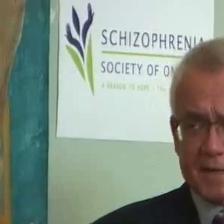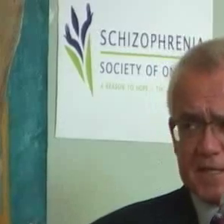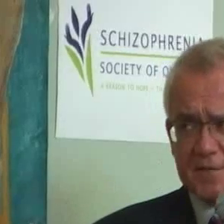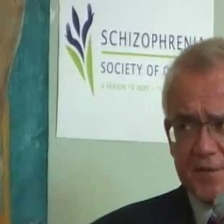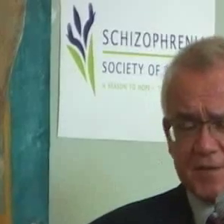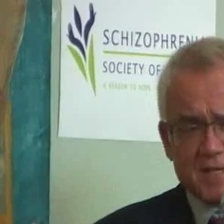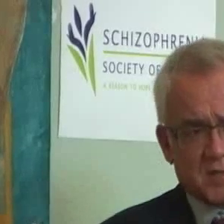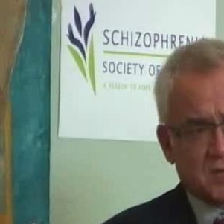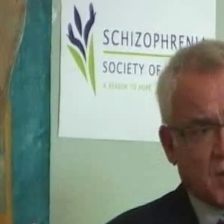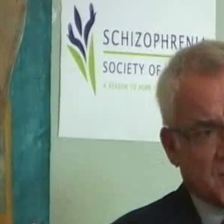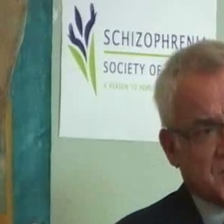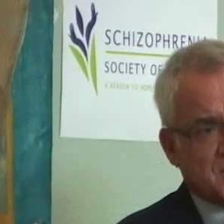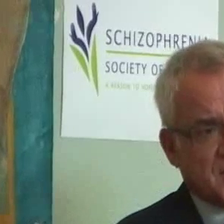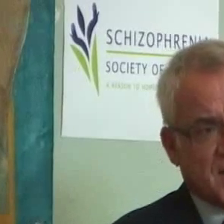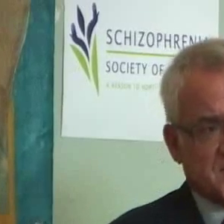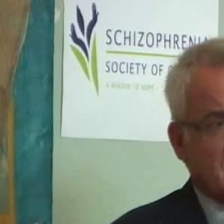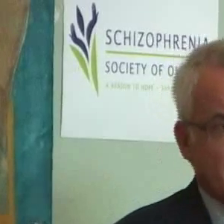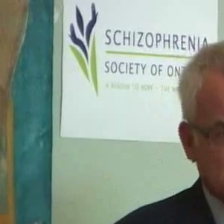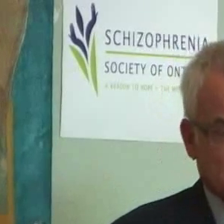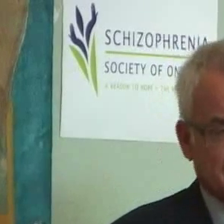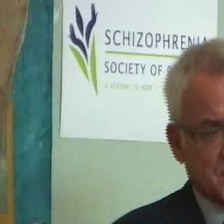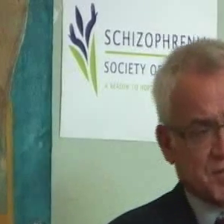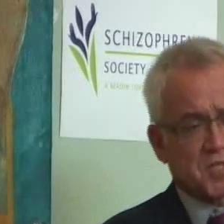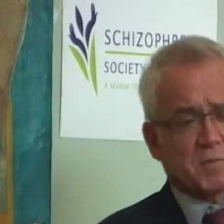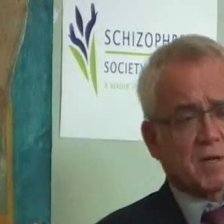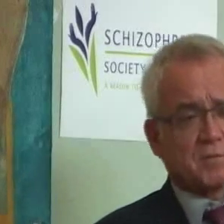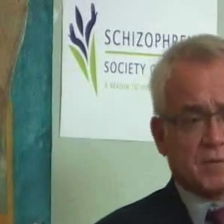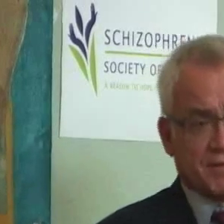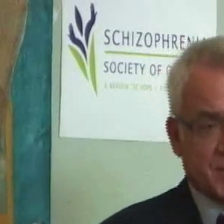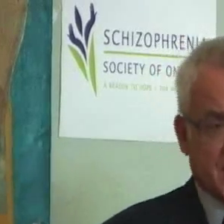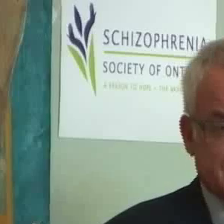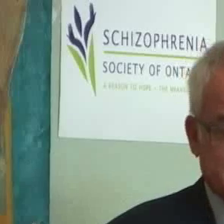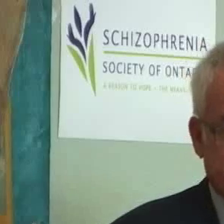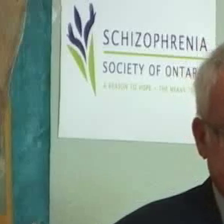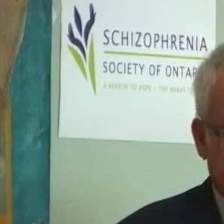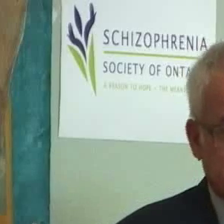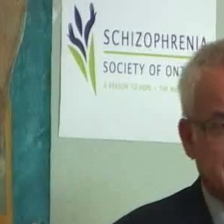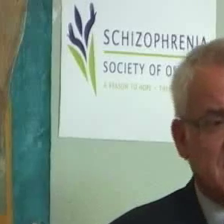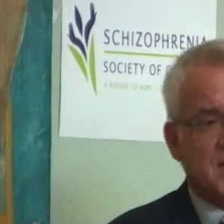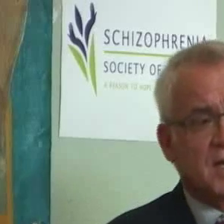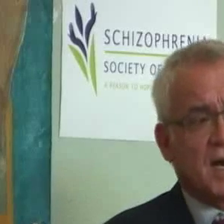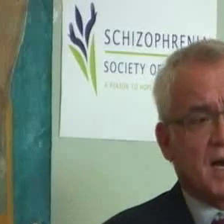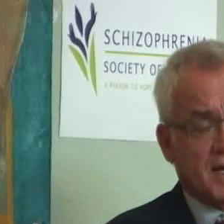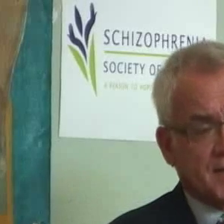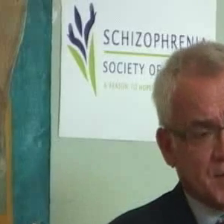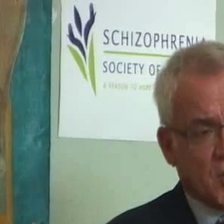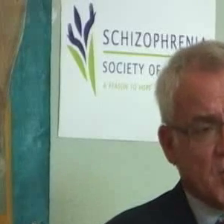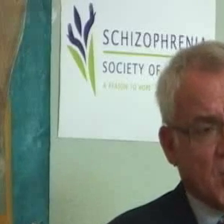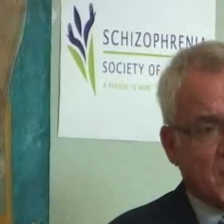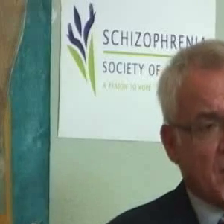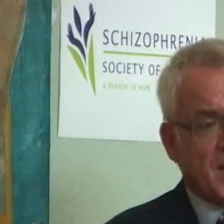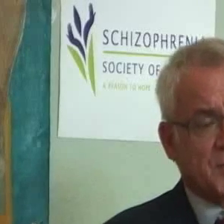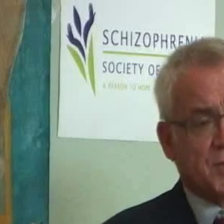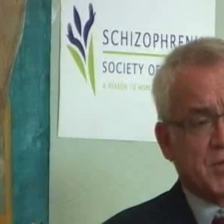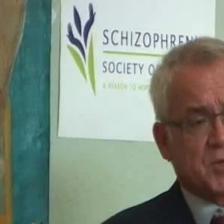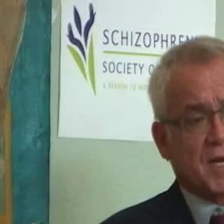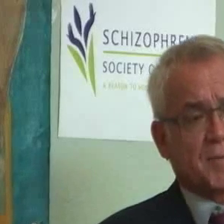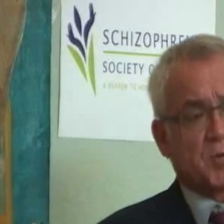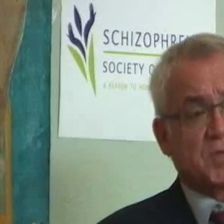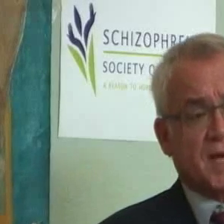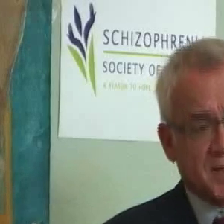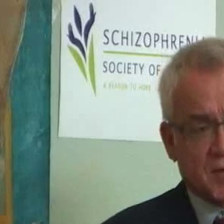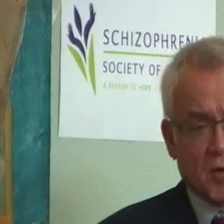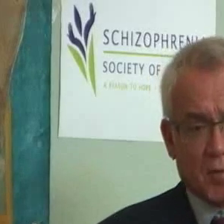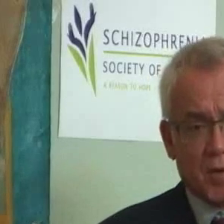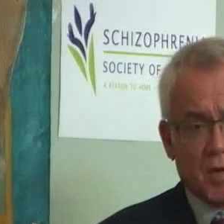who make less than $50,000 as a household, it's just about everybody makes less, and live in their own home, I want them to make sure they're